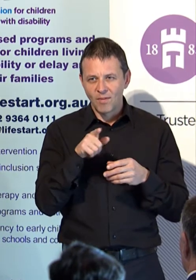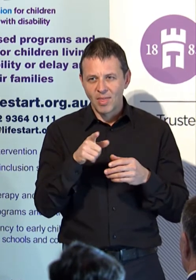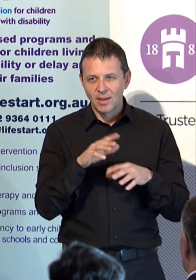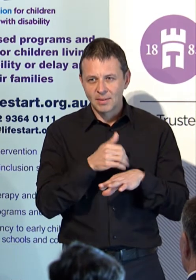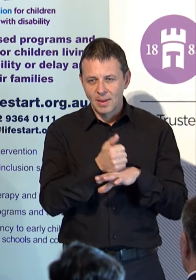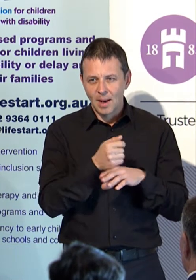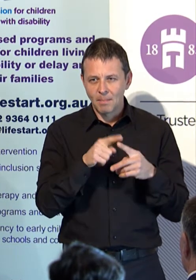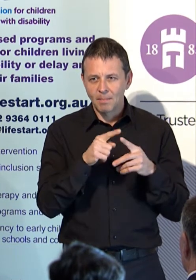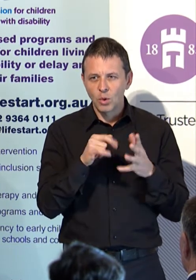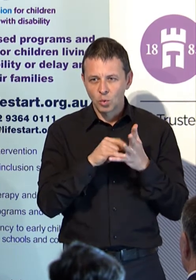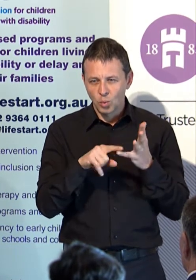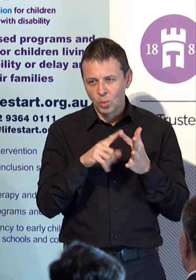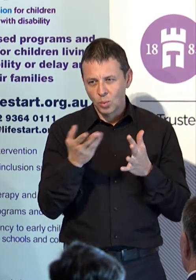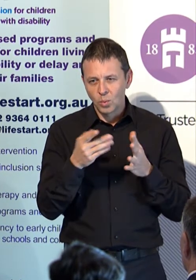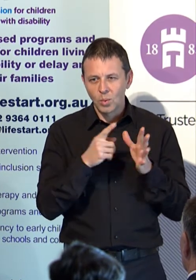Alison Turner,